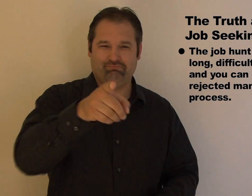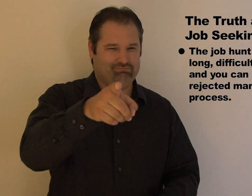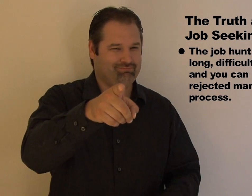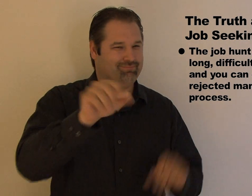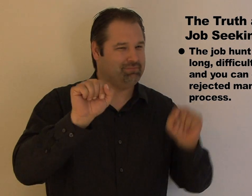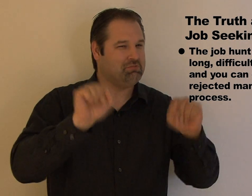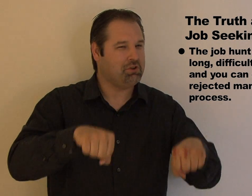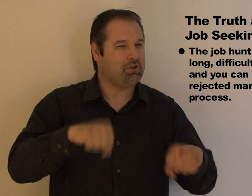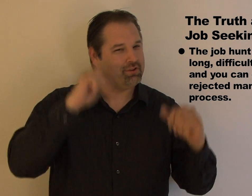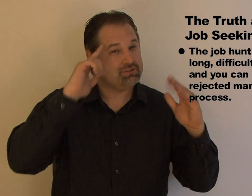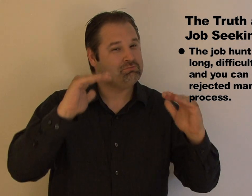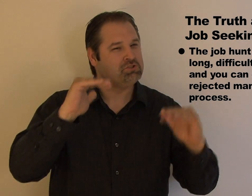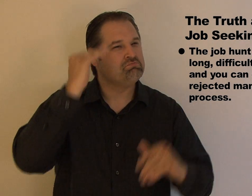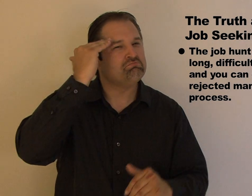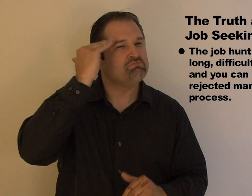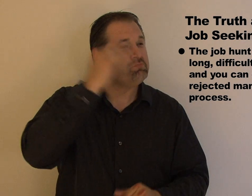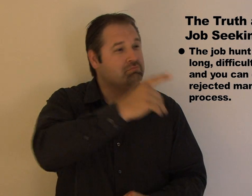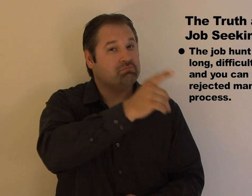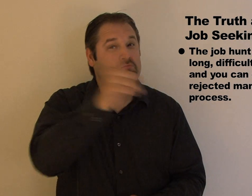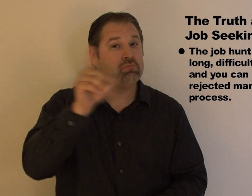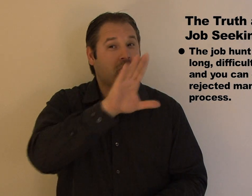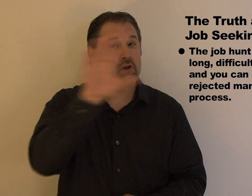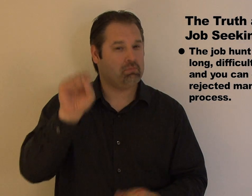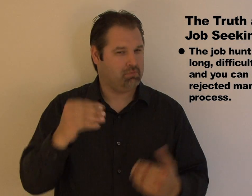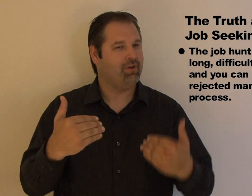You can expect to be rejected many times in this process.